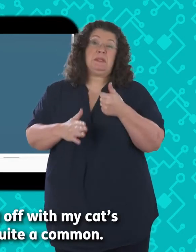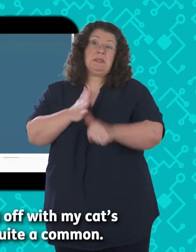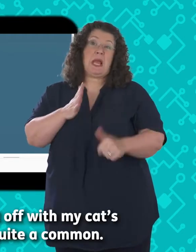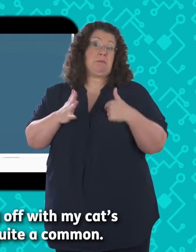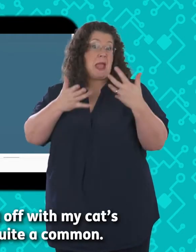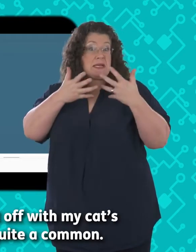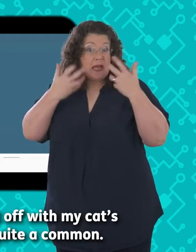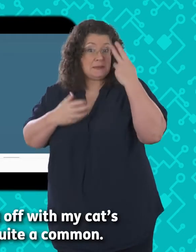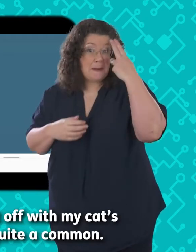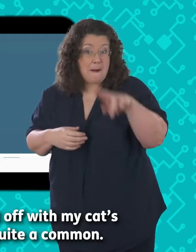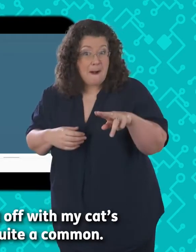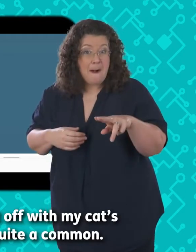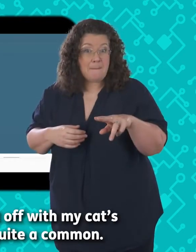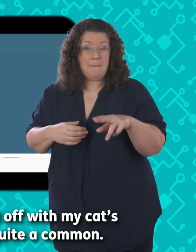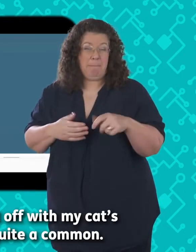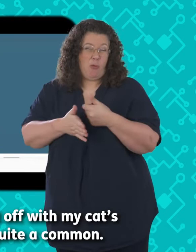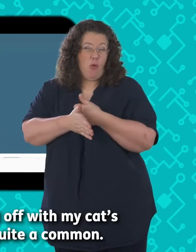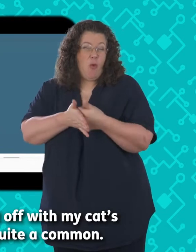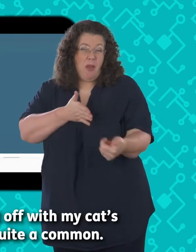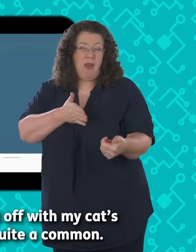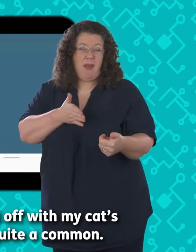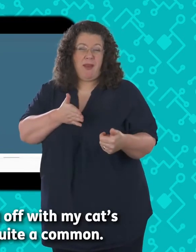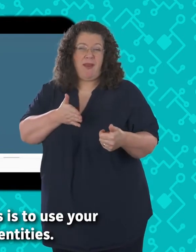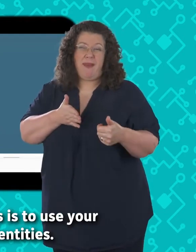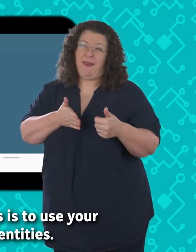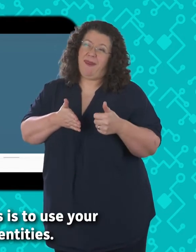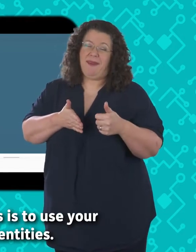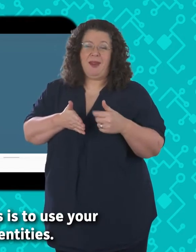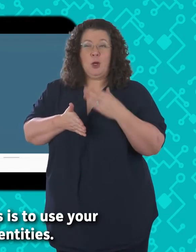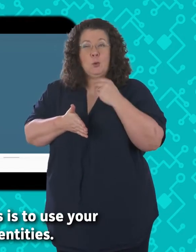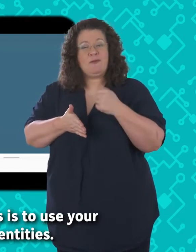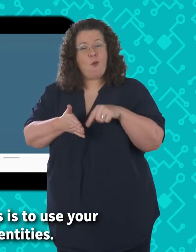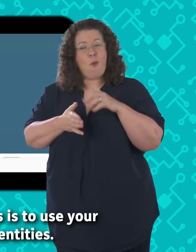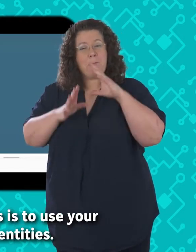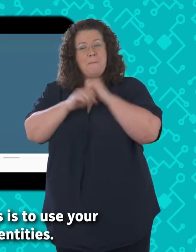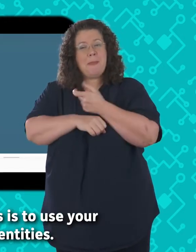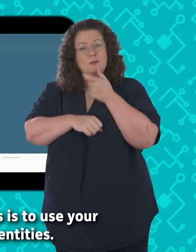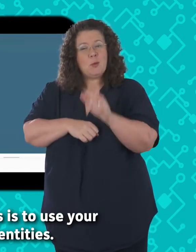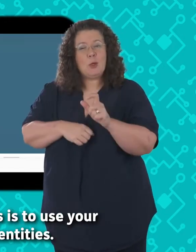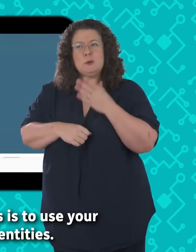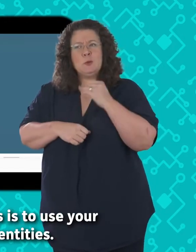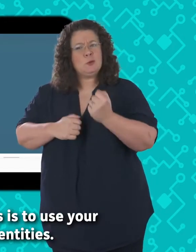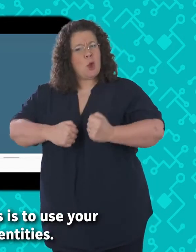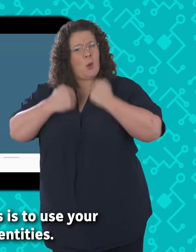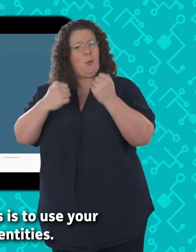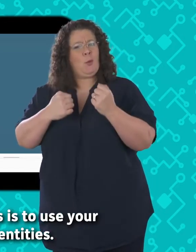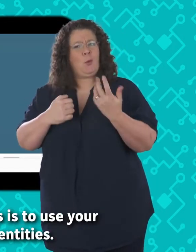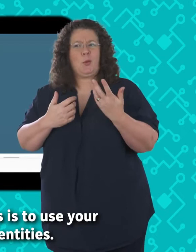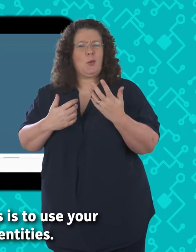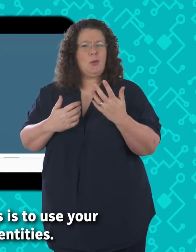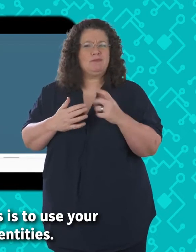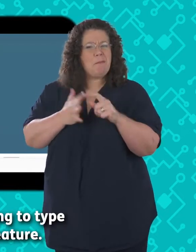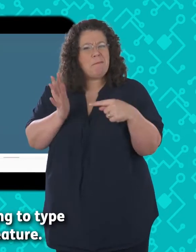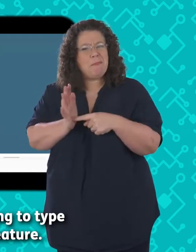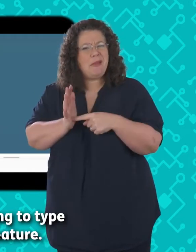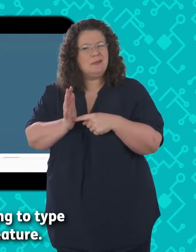with my cat's name. Tends to be quite a common name for passwords, is to use your pet's